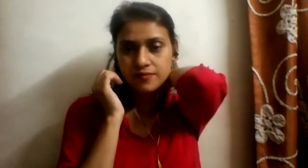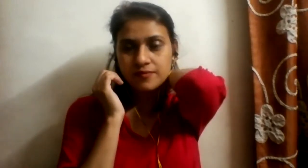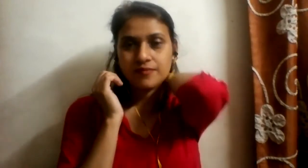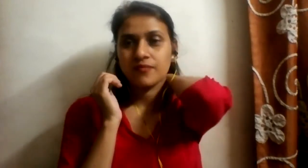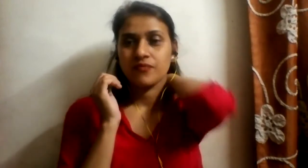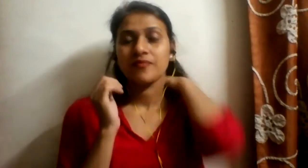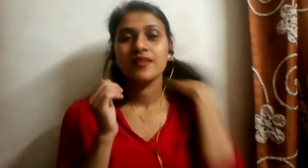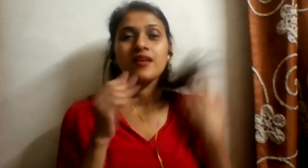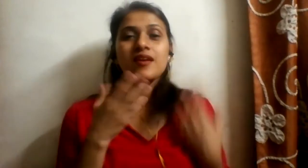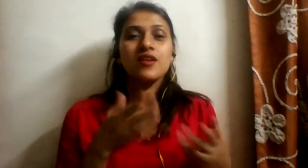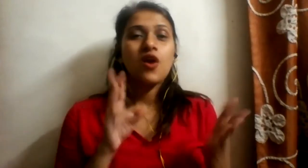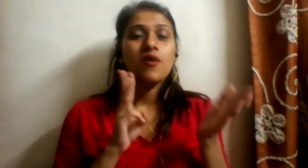disabilities from the welfare. However,